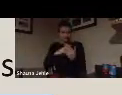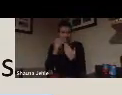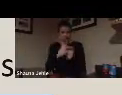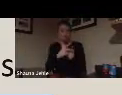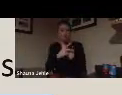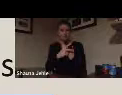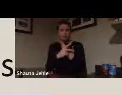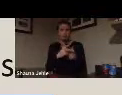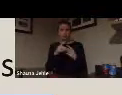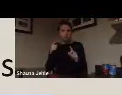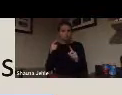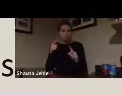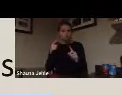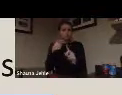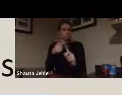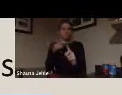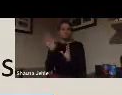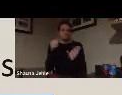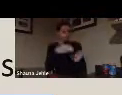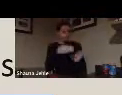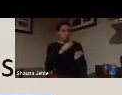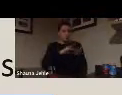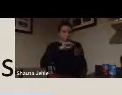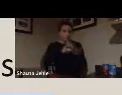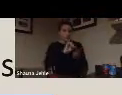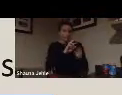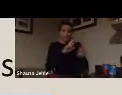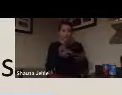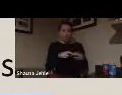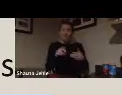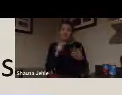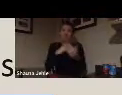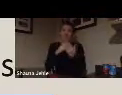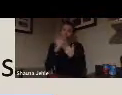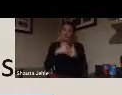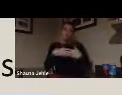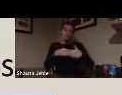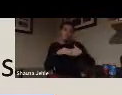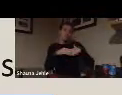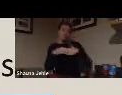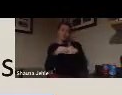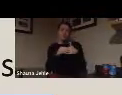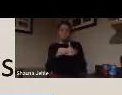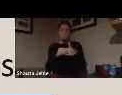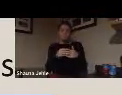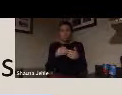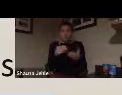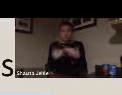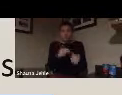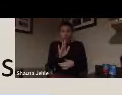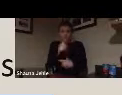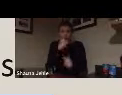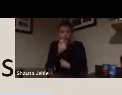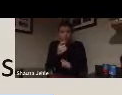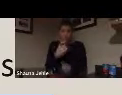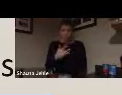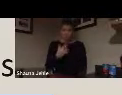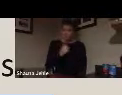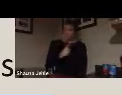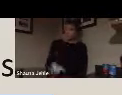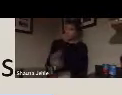that region. The program is very flexible in that whatever you're interested in, wherever you feel that the Lord is calling